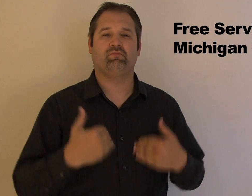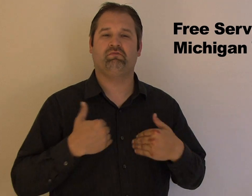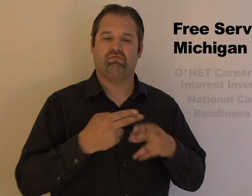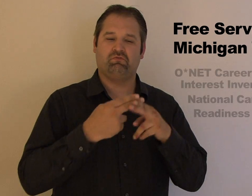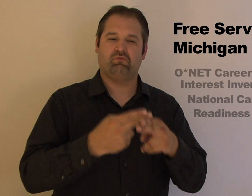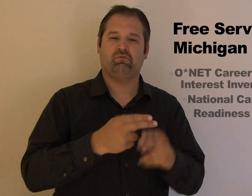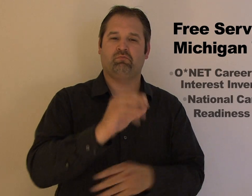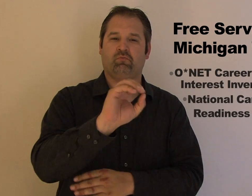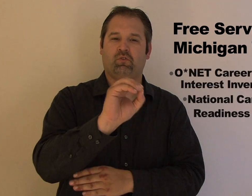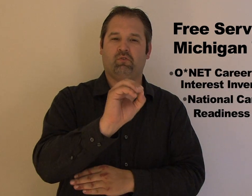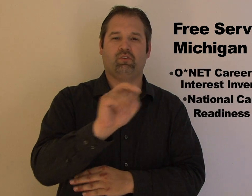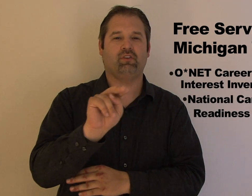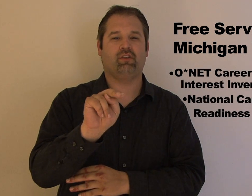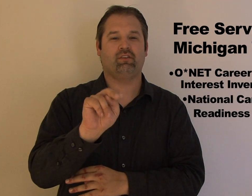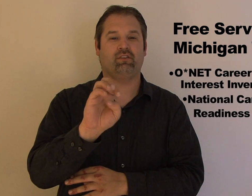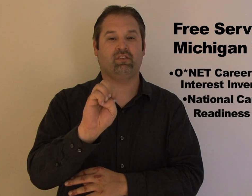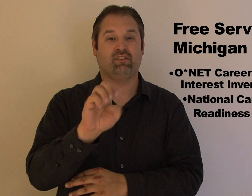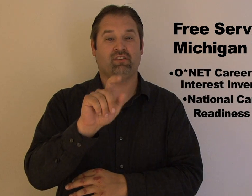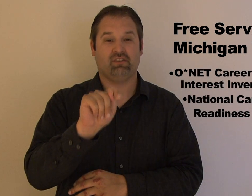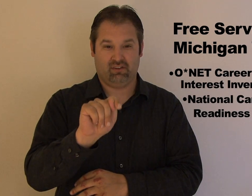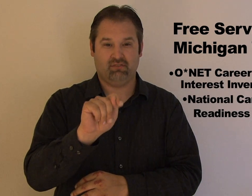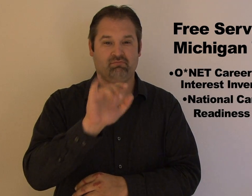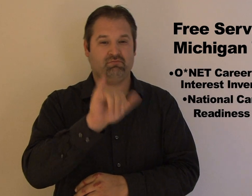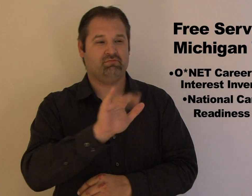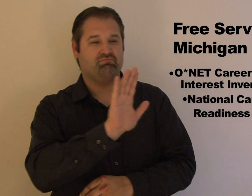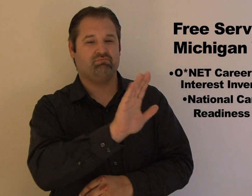Also what's called ONET, a career interest inventory.